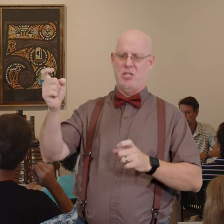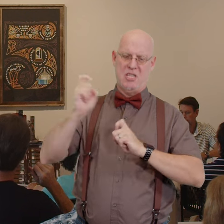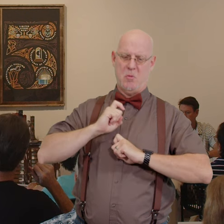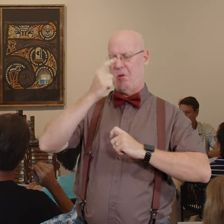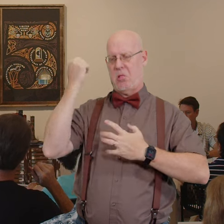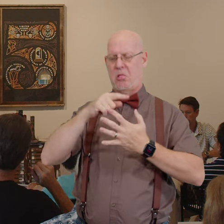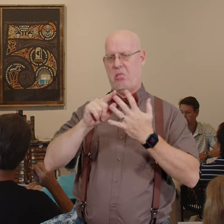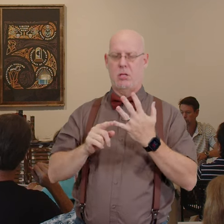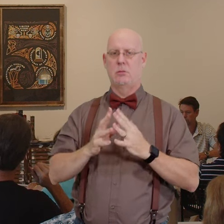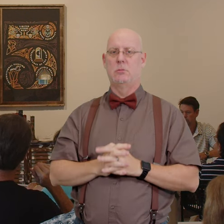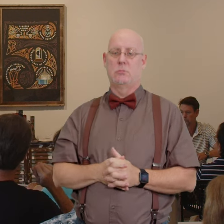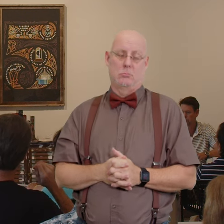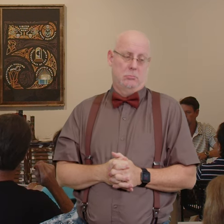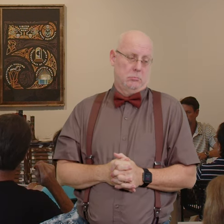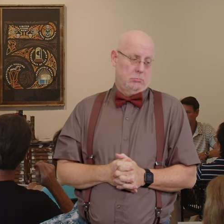maker?